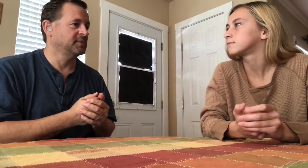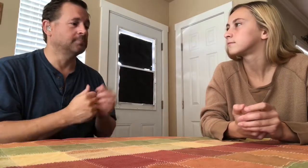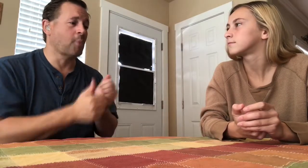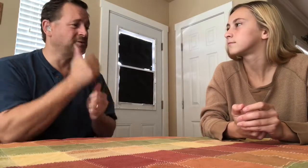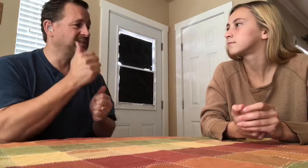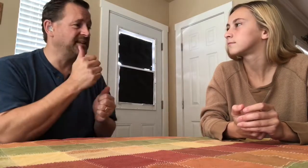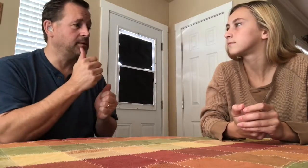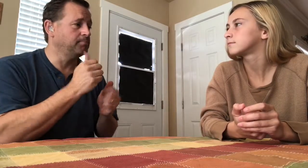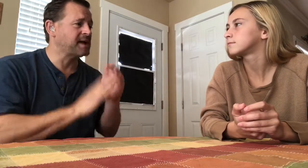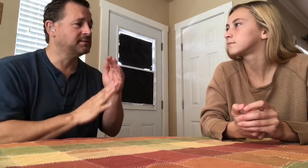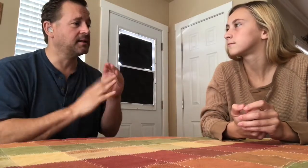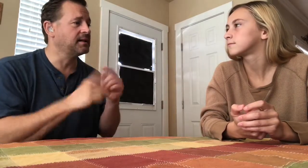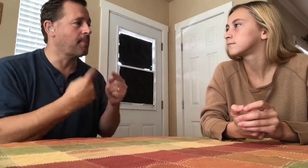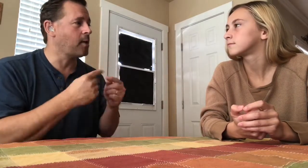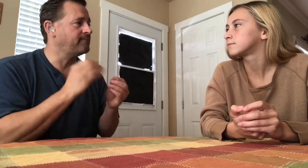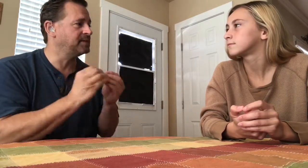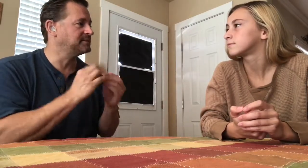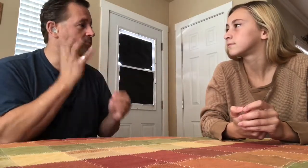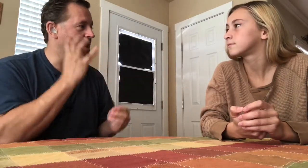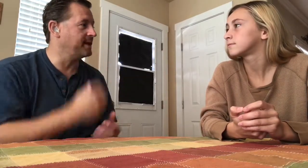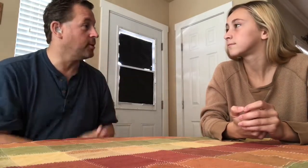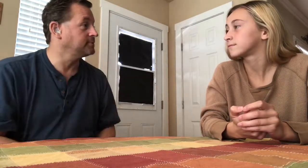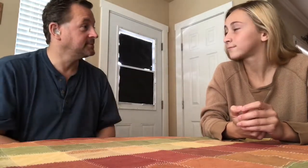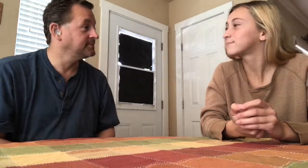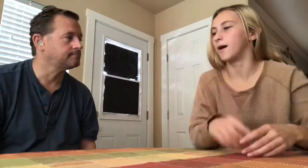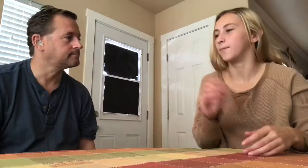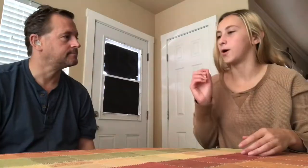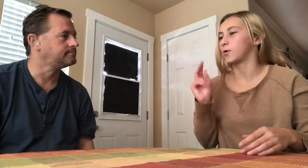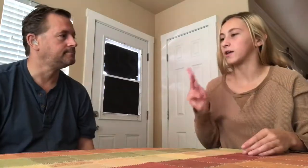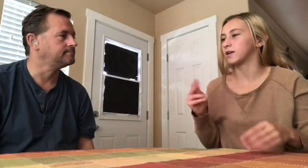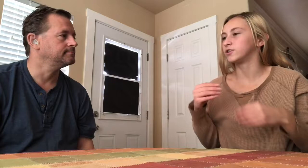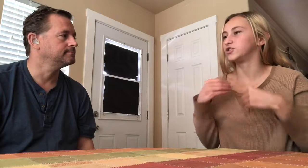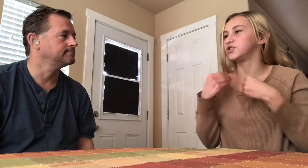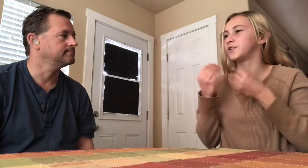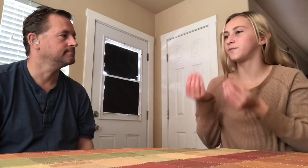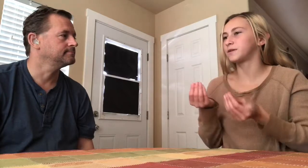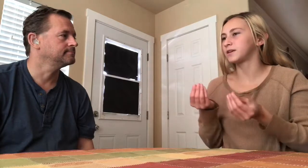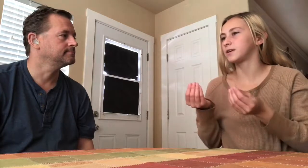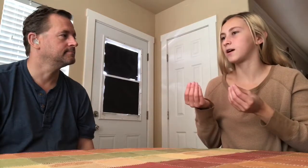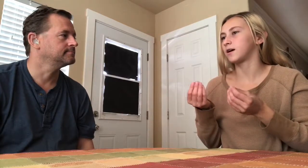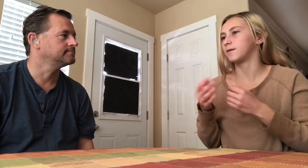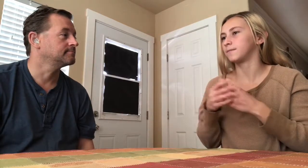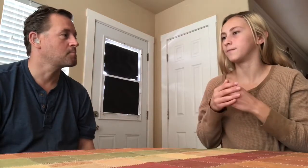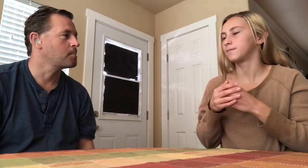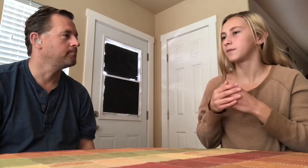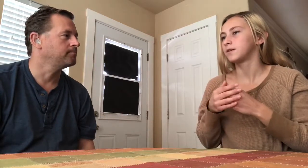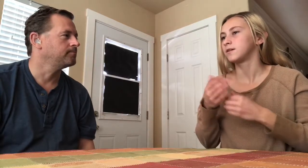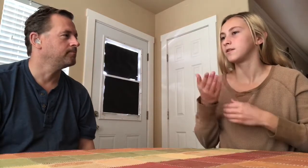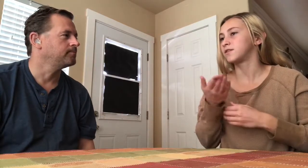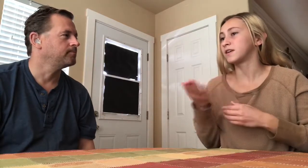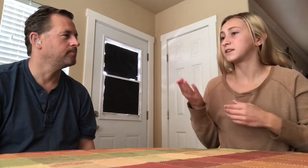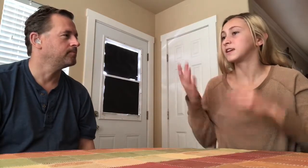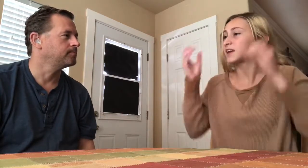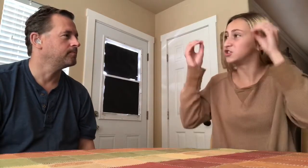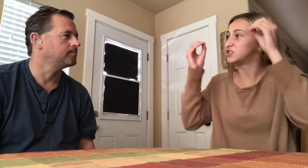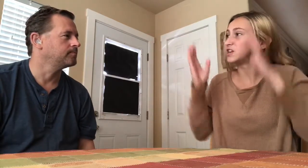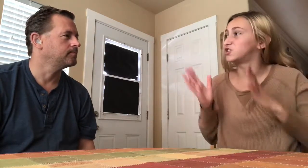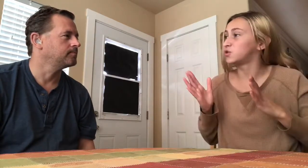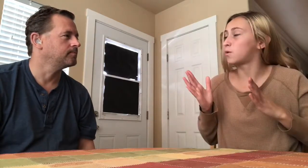It's mostly basically about fixing radio. Okay, could you give me the things like educational